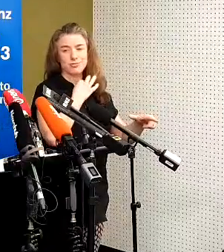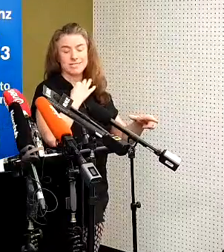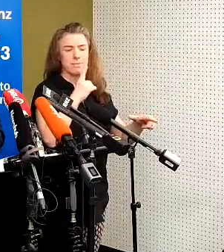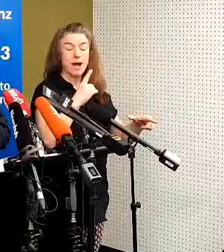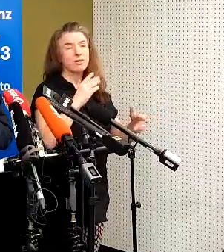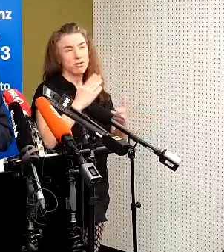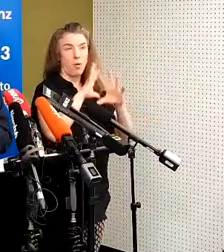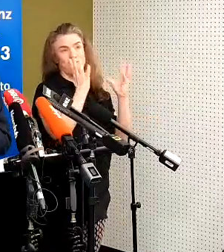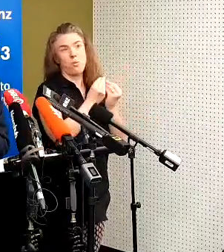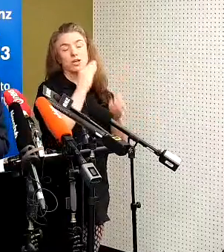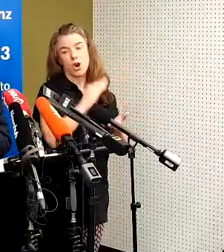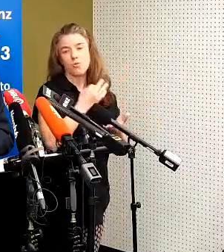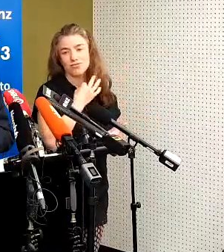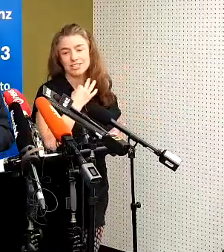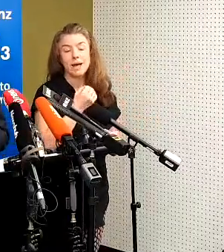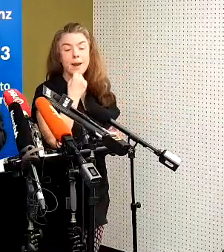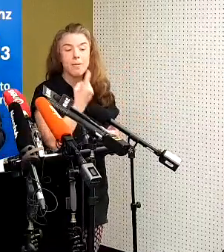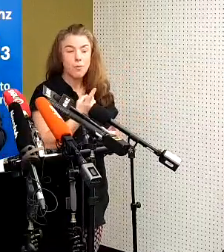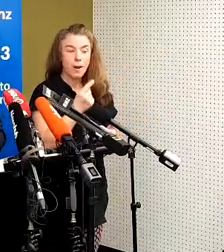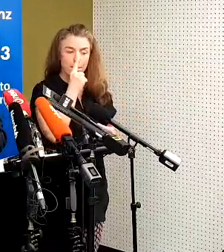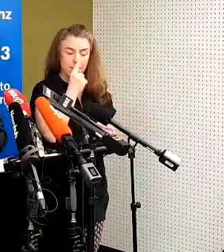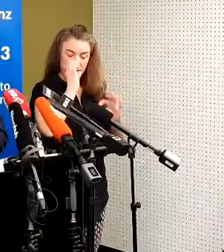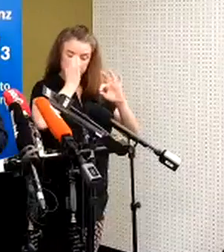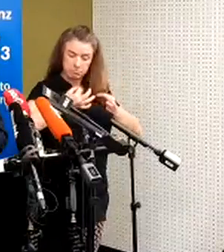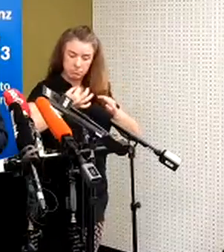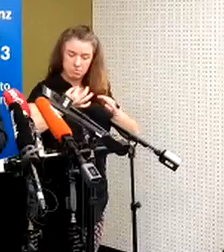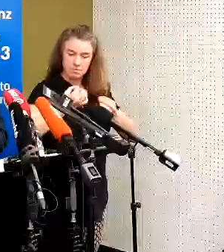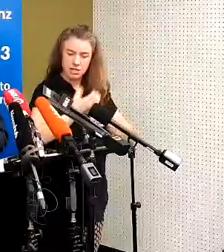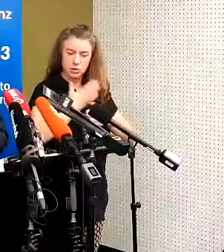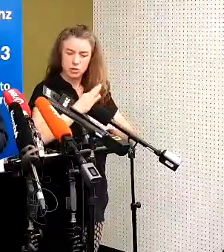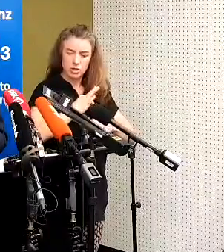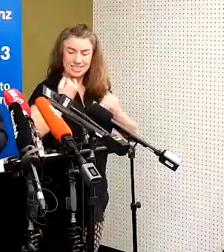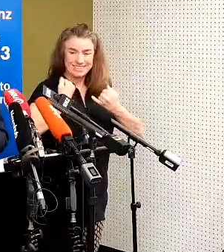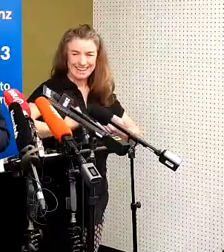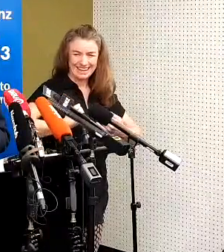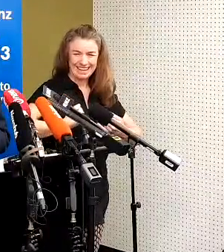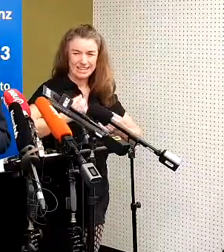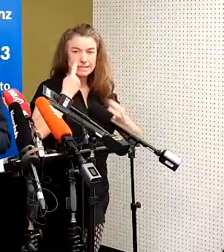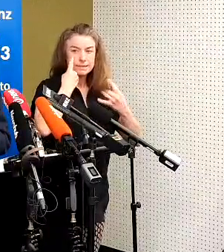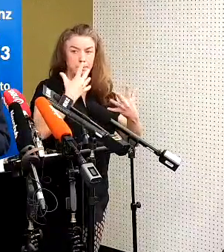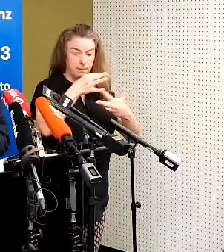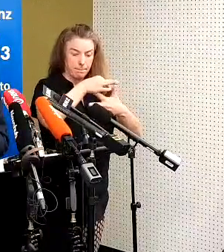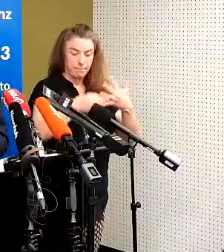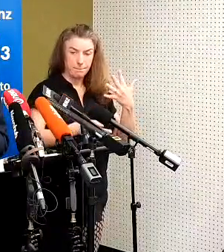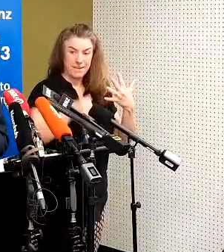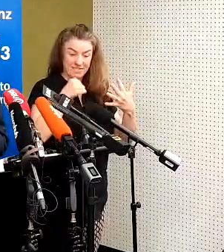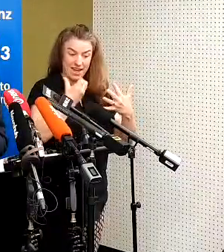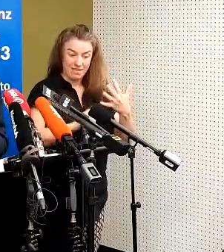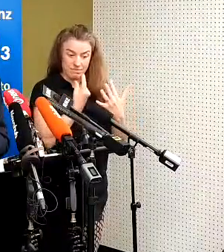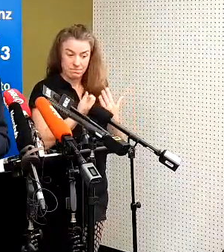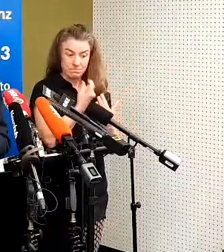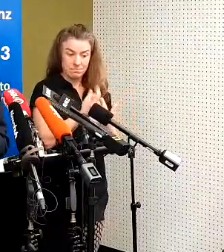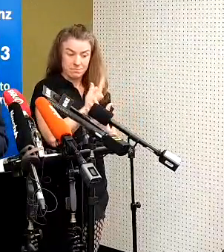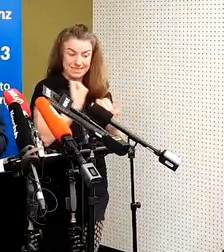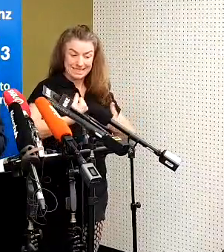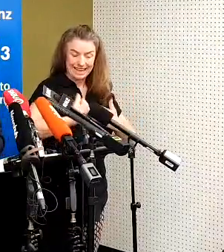key action is just keep an eye out for any symptoms, and they should know what those are, and if they have any concerns or they want